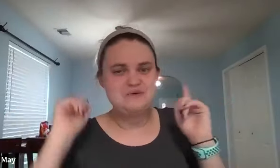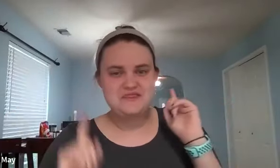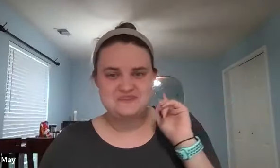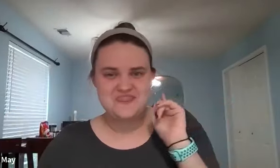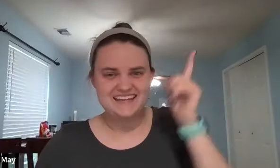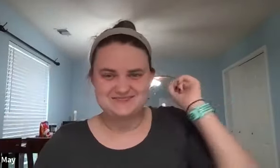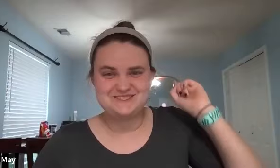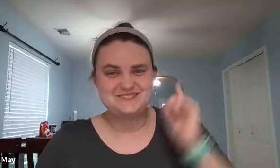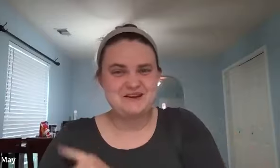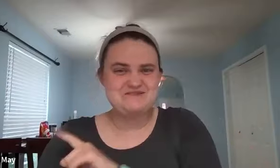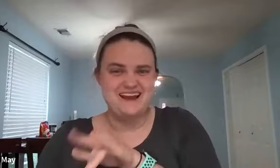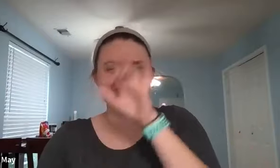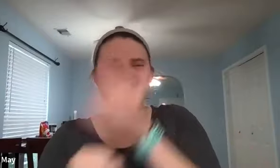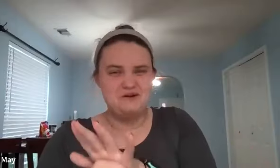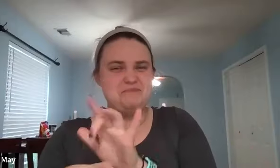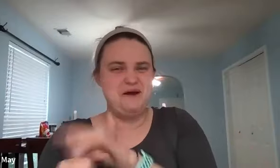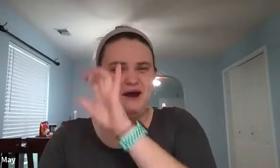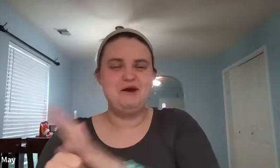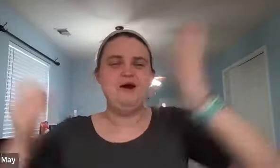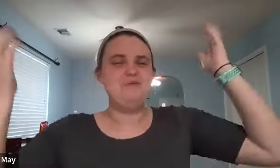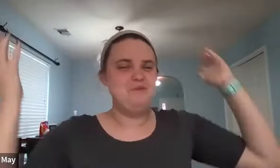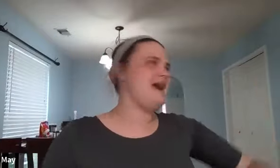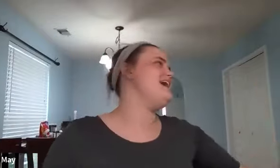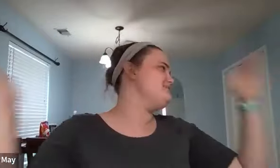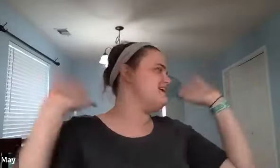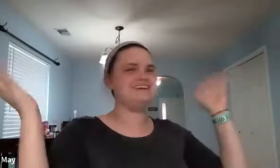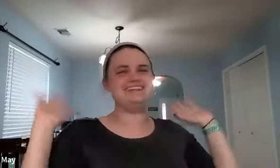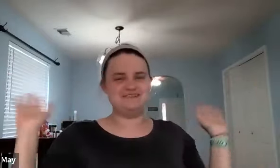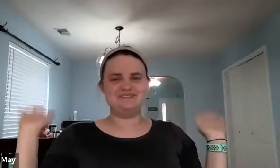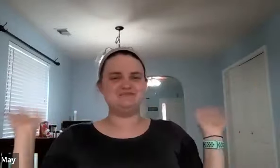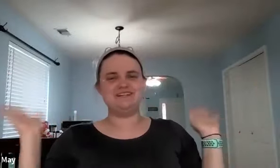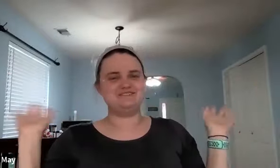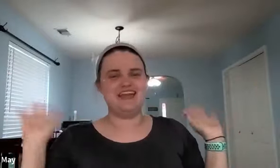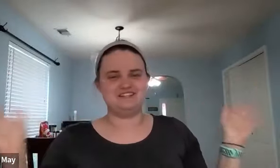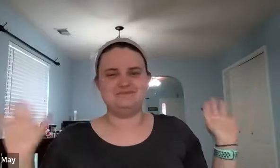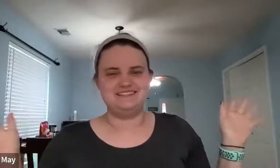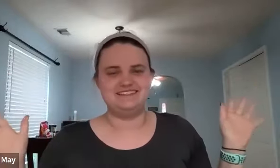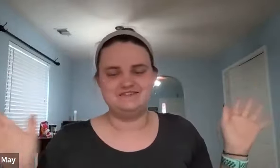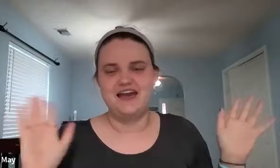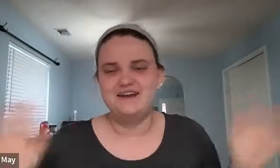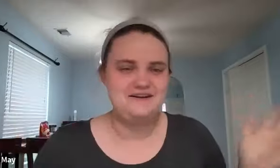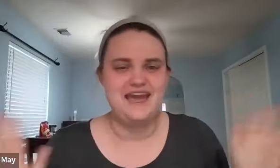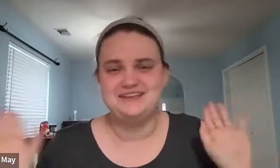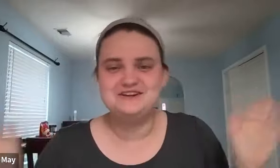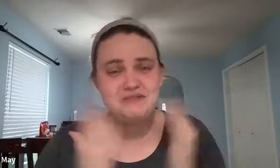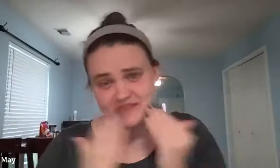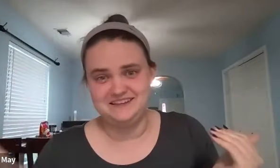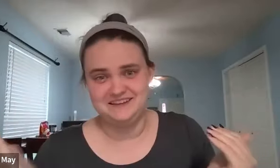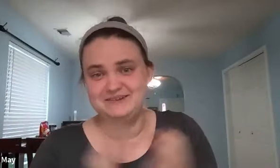what? That's so right. Soda pop. Why is that taking me so many years to actually make sense of that? Okay, you know what? Thank you.